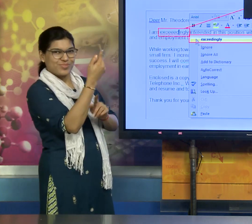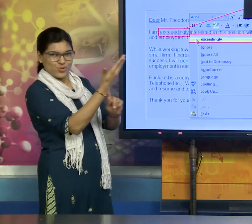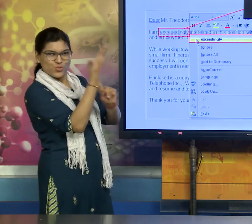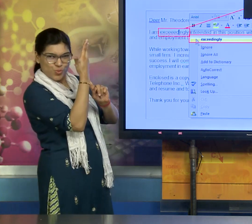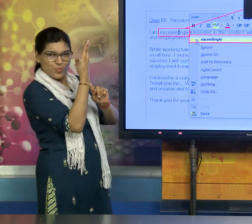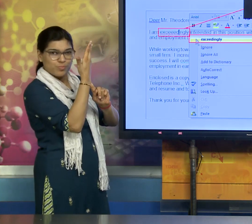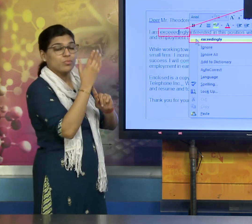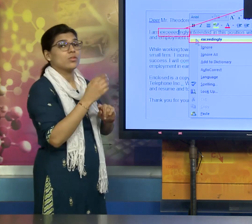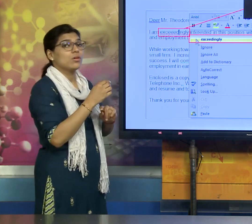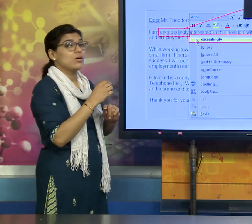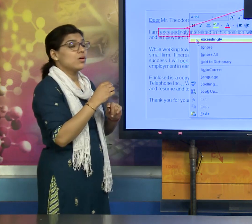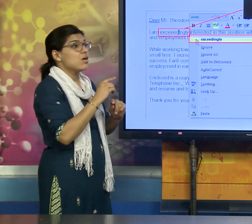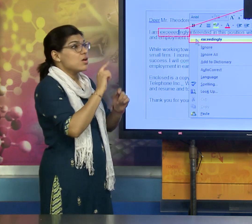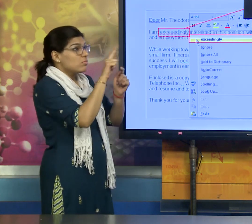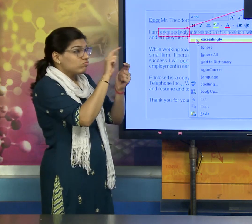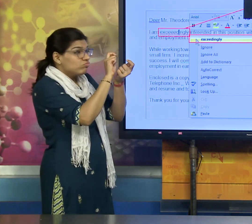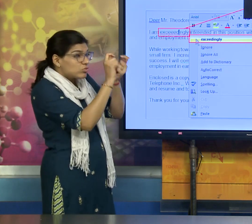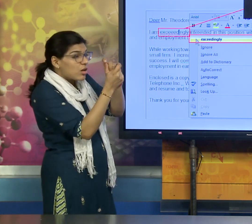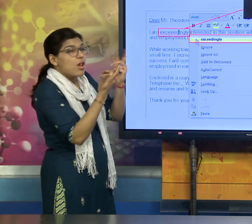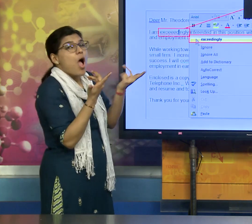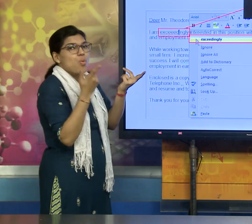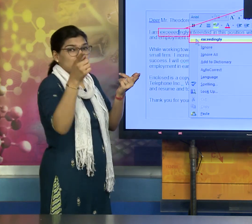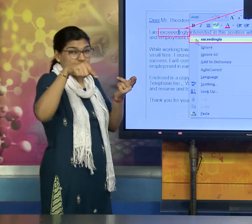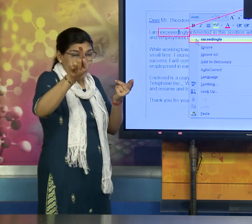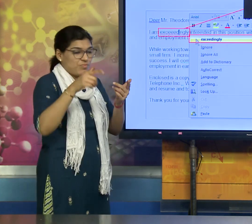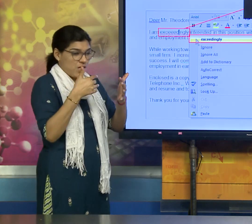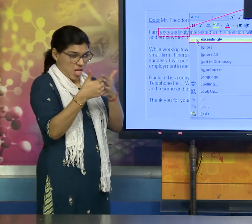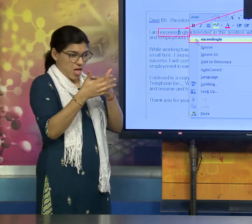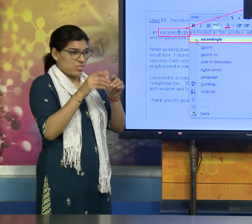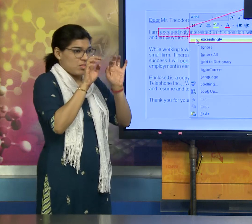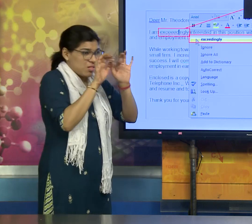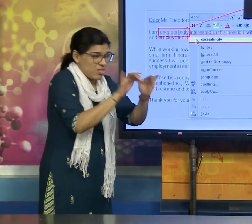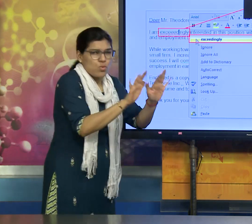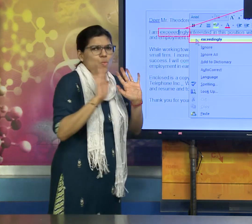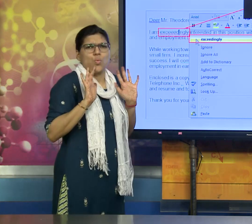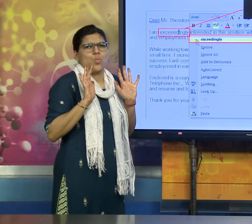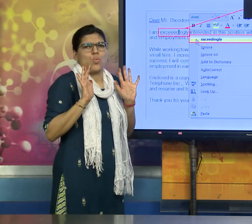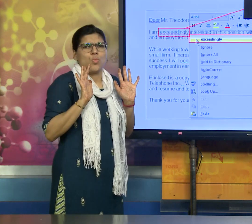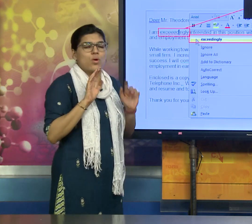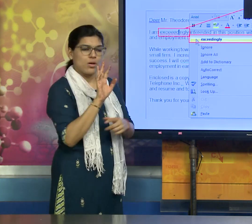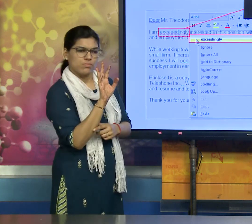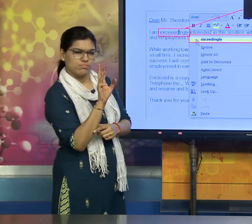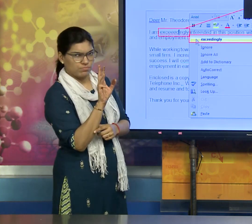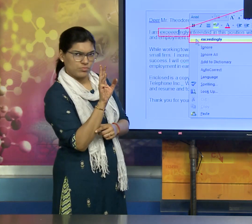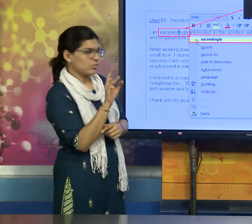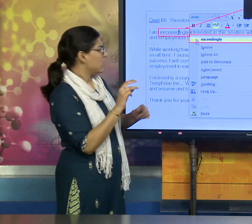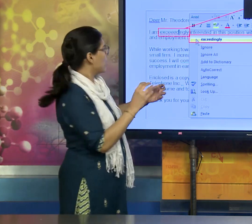on the right hand side, in the mouse you have to click on the right hand side and the suggested